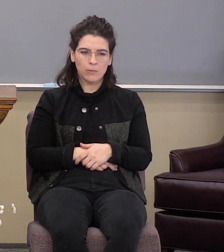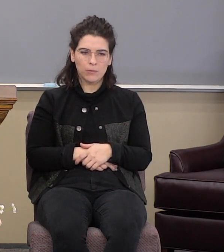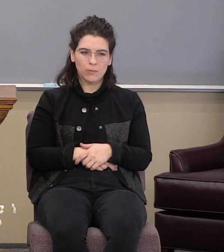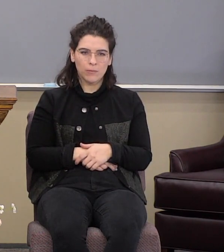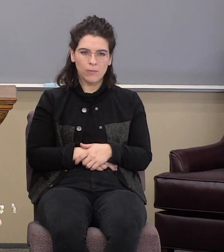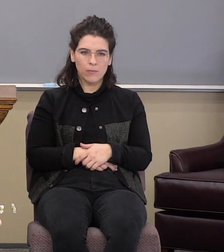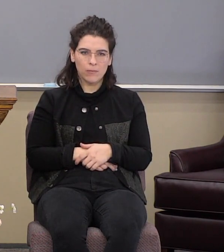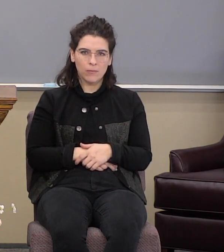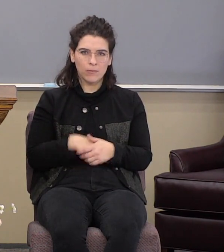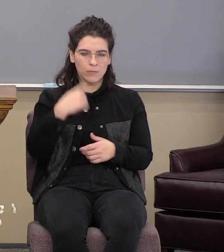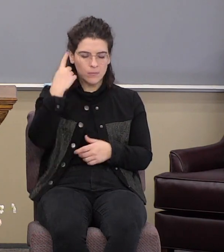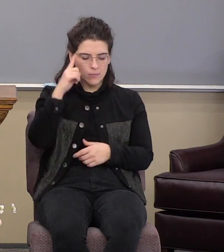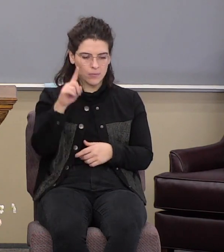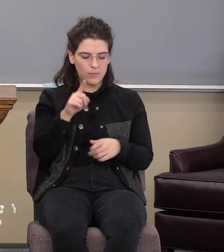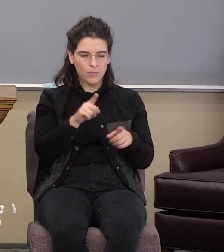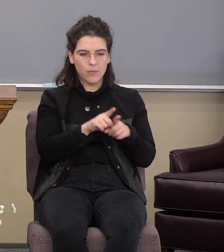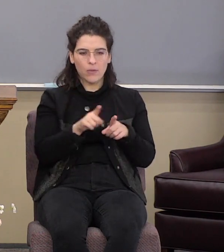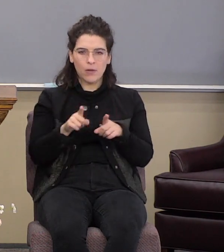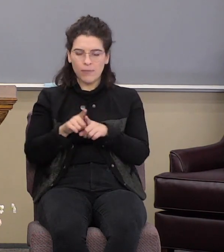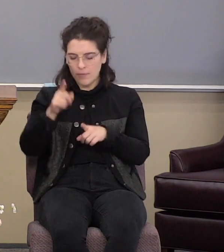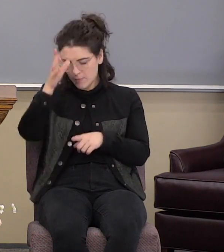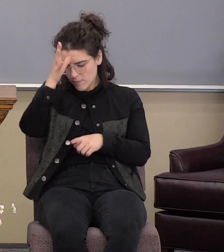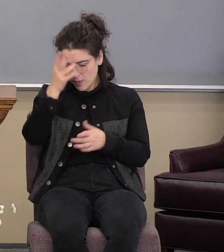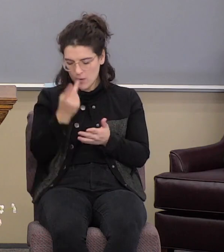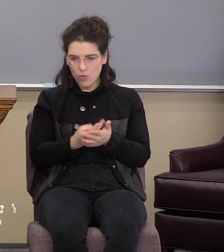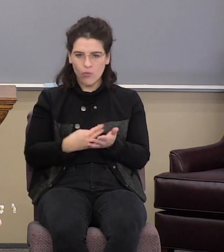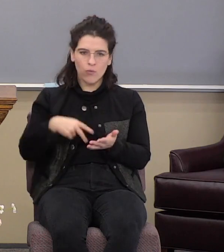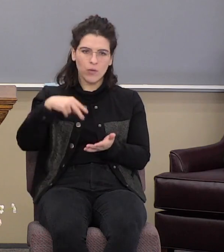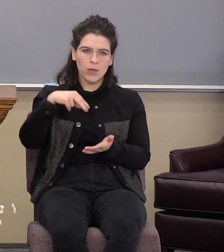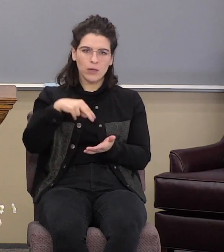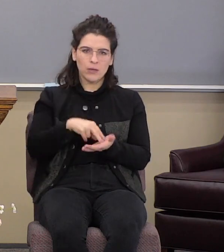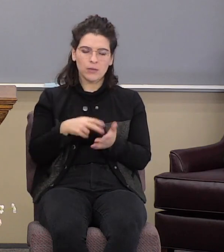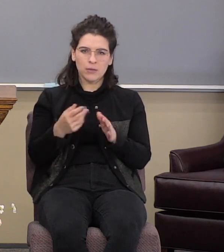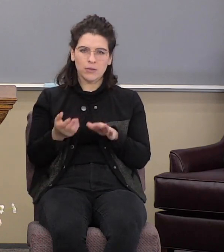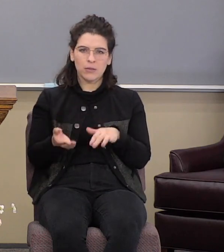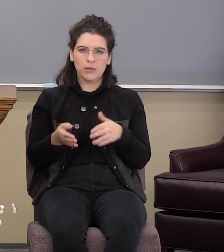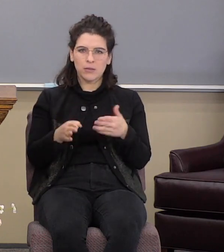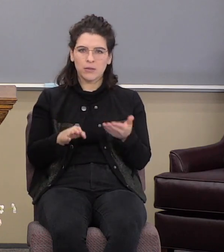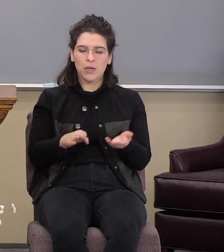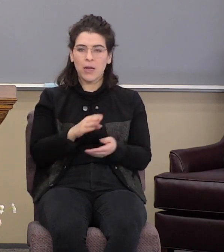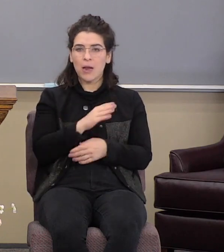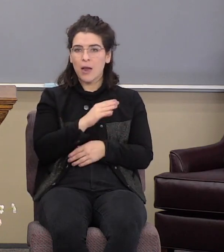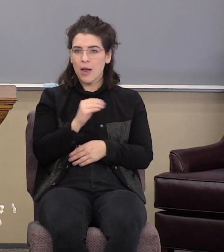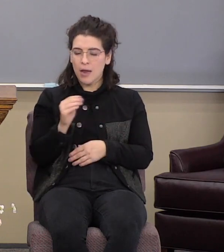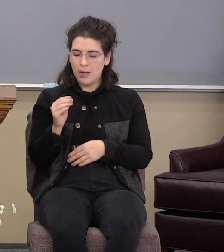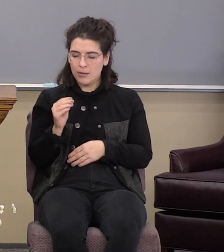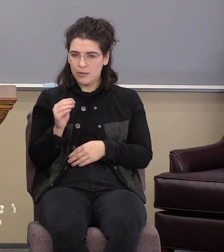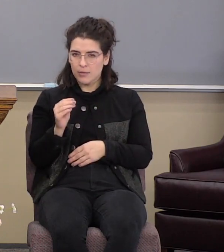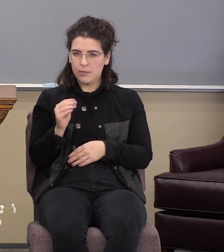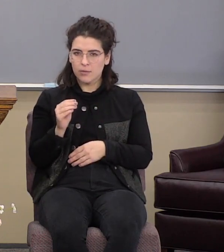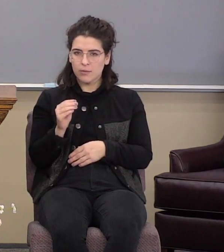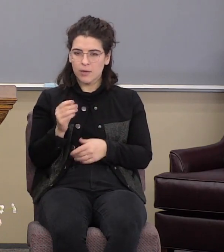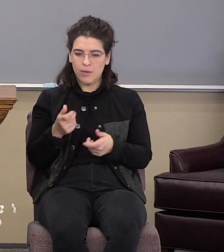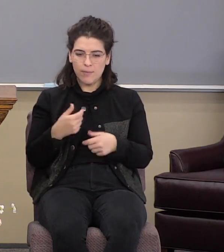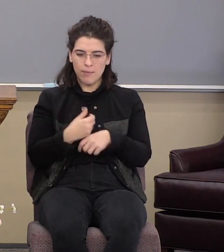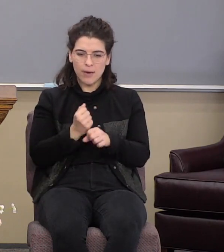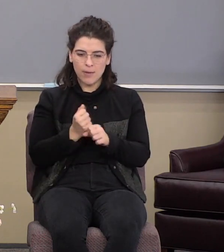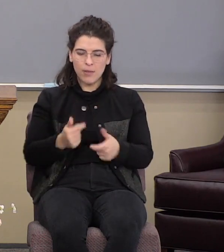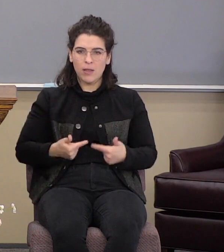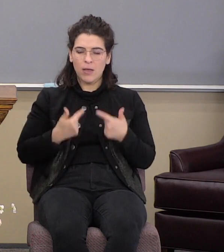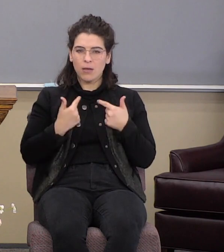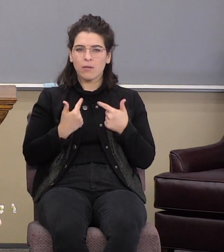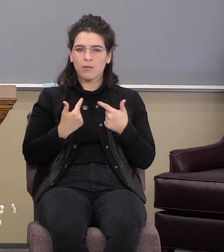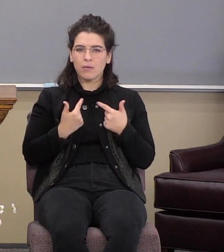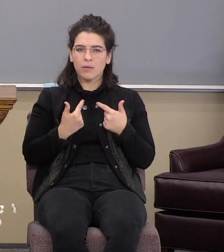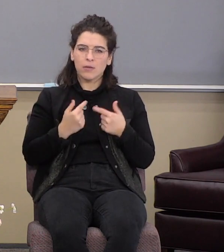as the Father raises up the dead, and quickeneth them." Now, those are